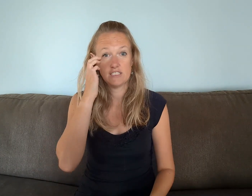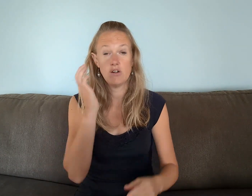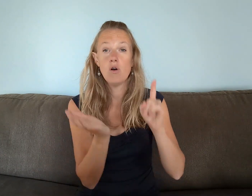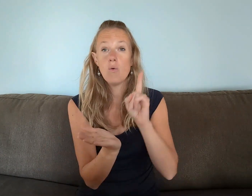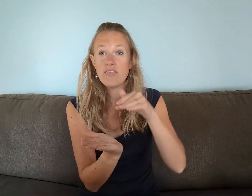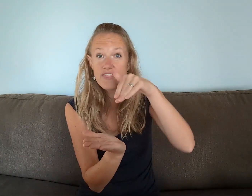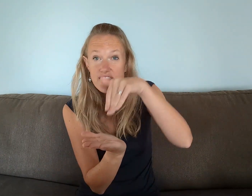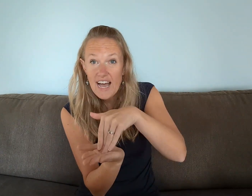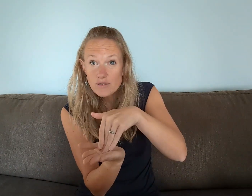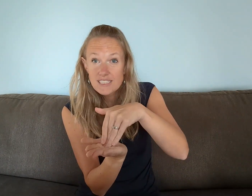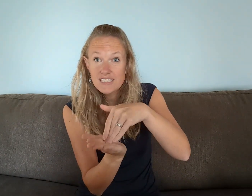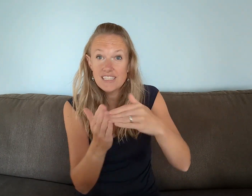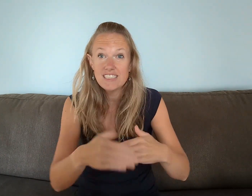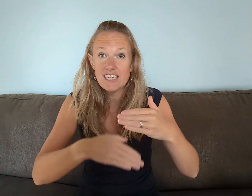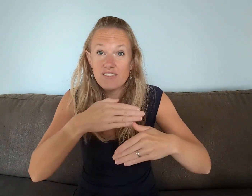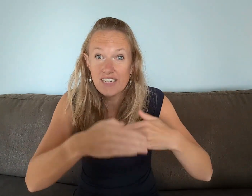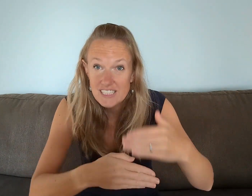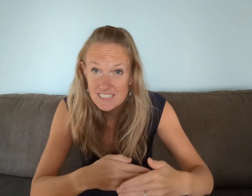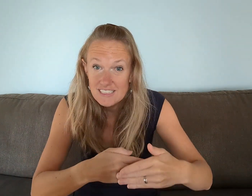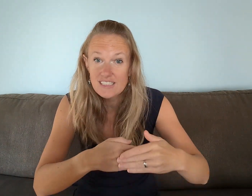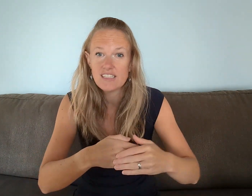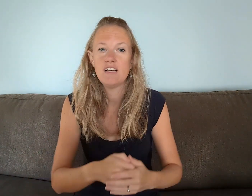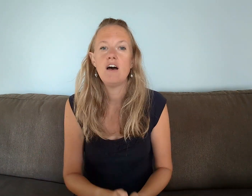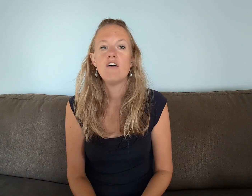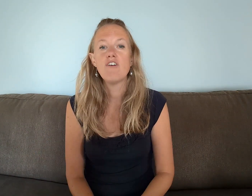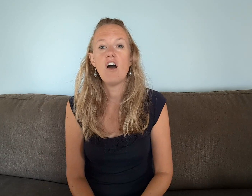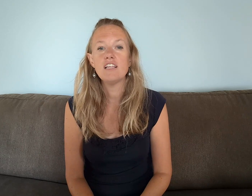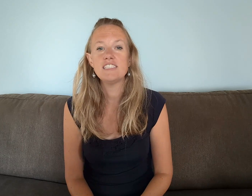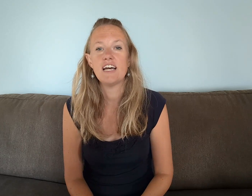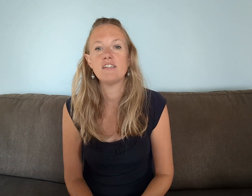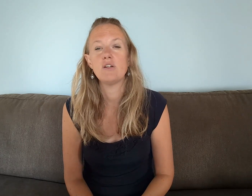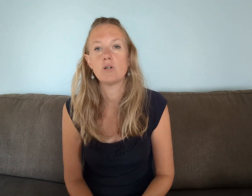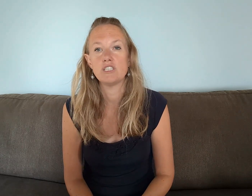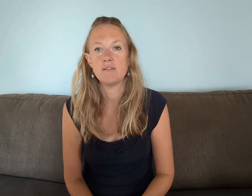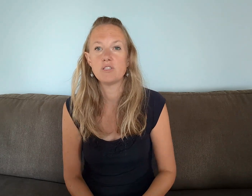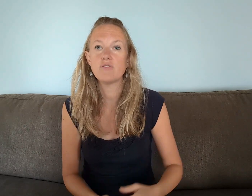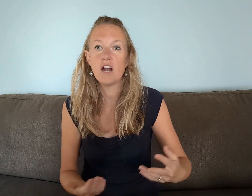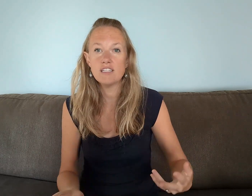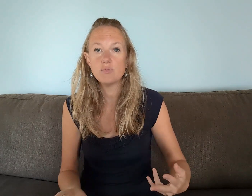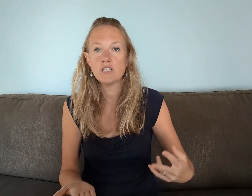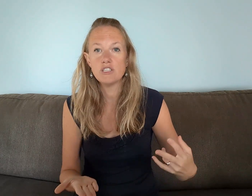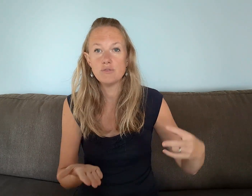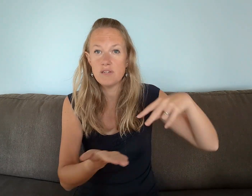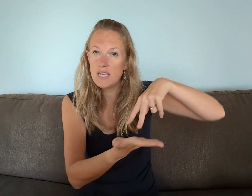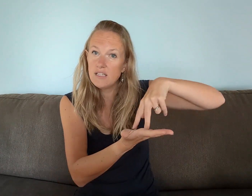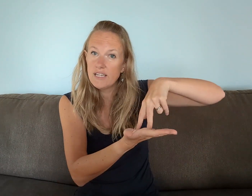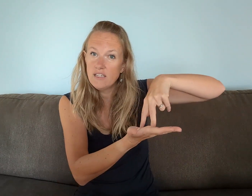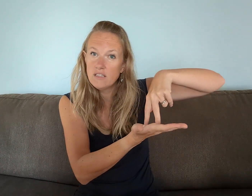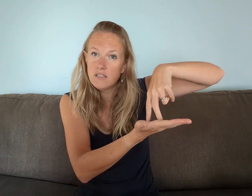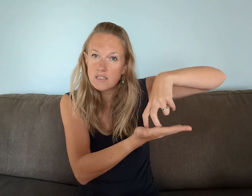So 1,000 generations falling down in worship. So for us, we're gonna do kneeling.